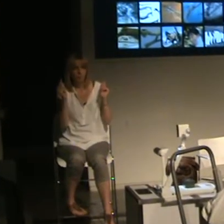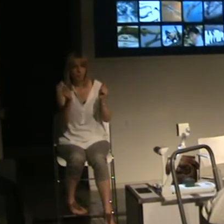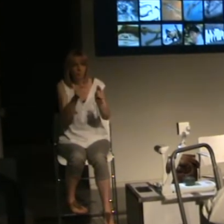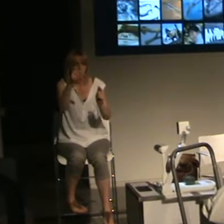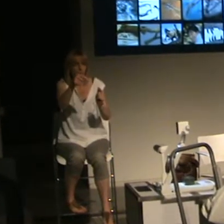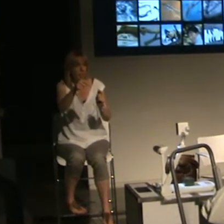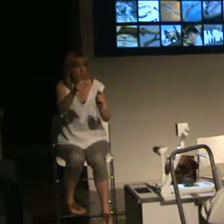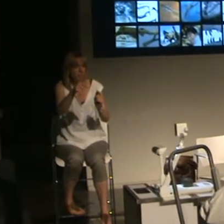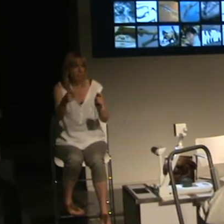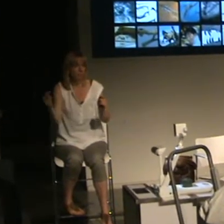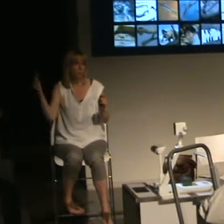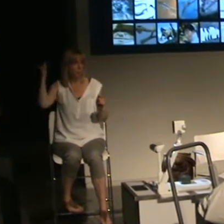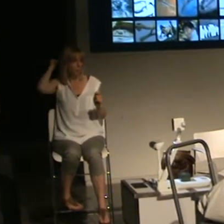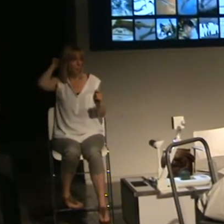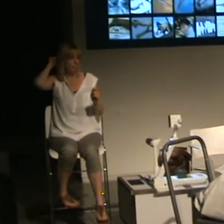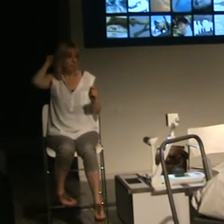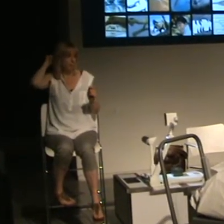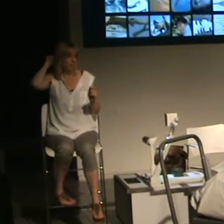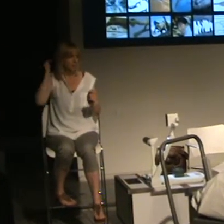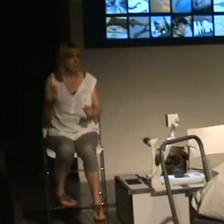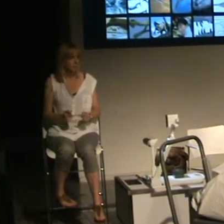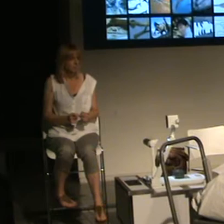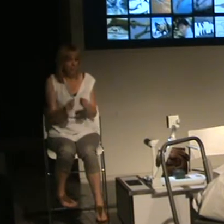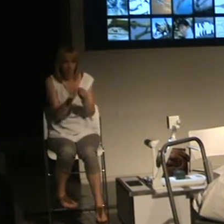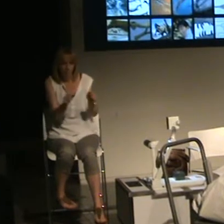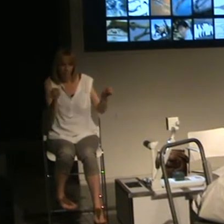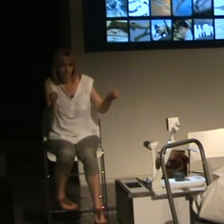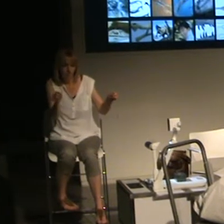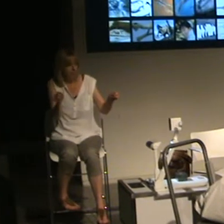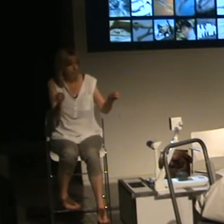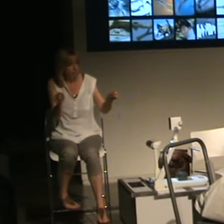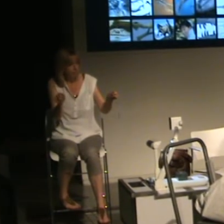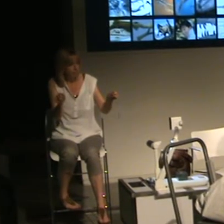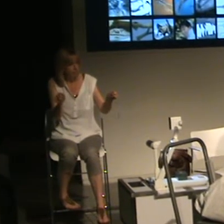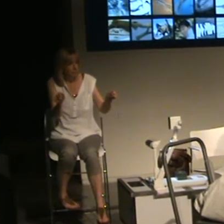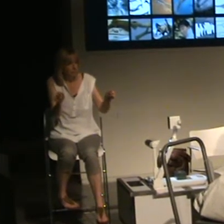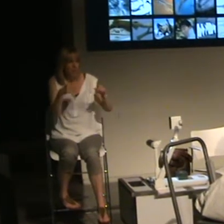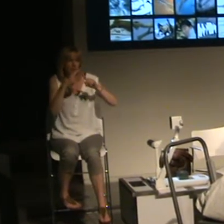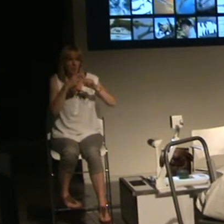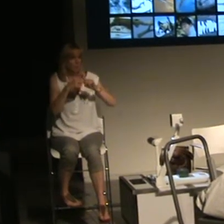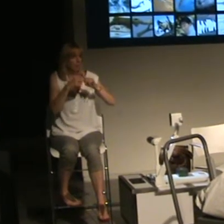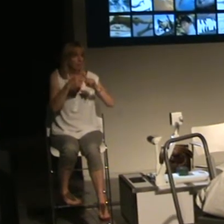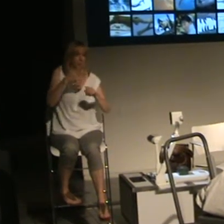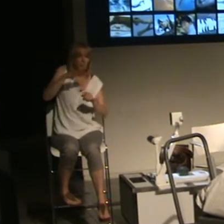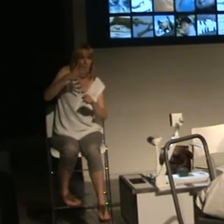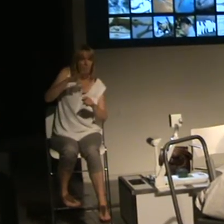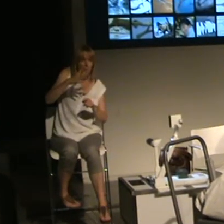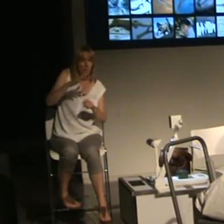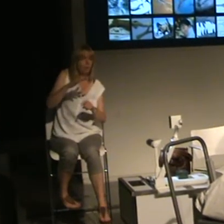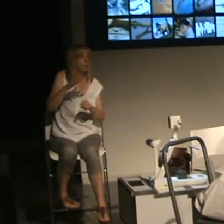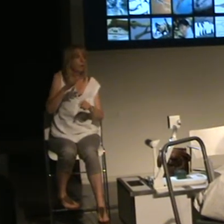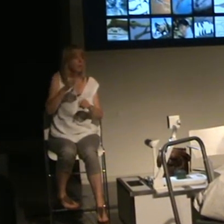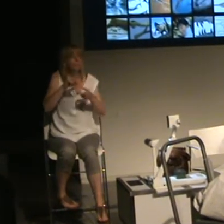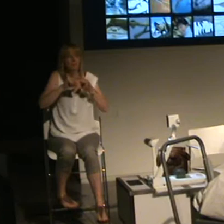snout to the back of where the brain is. You take that measure and you multiply it roughly, depends